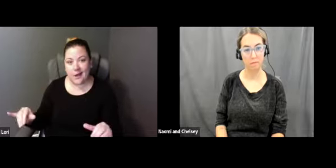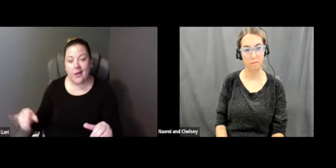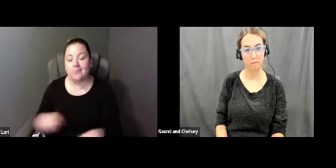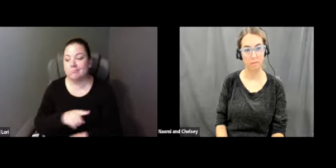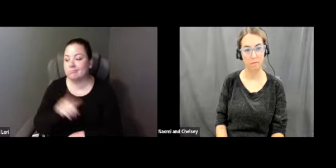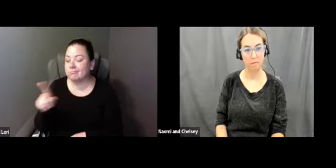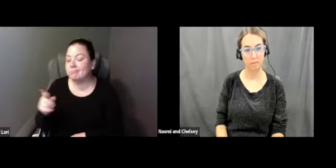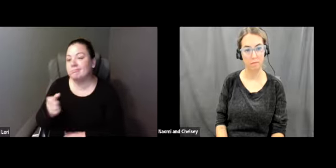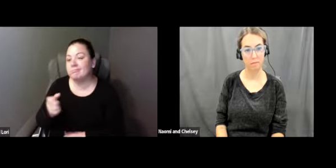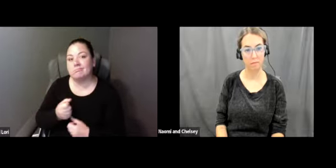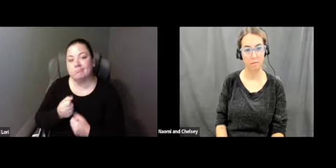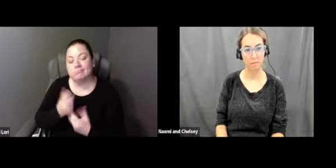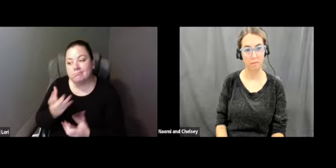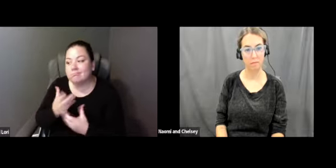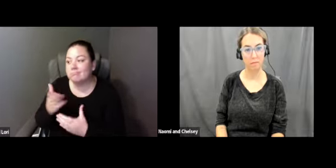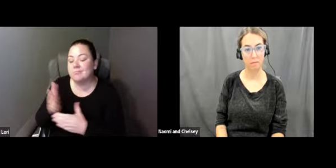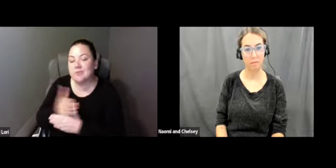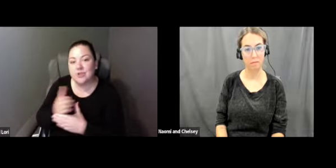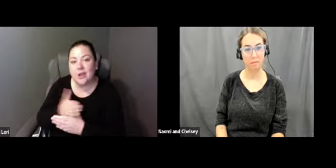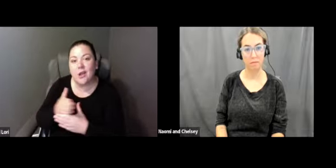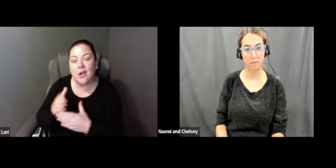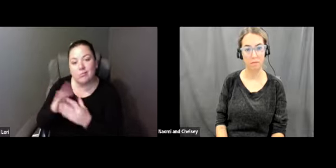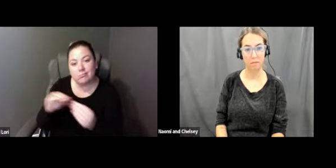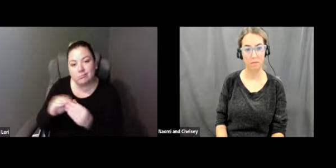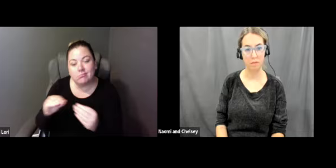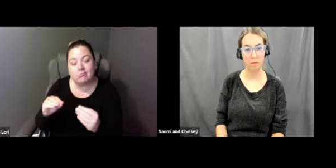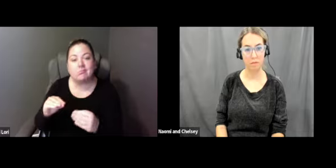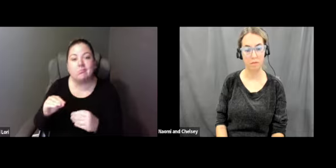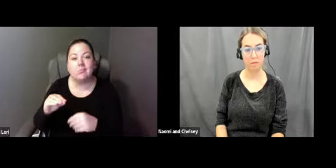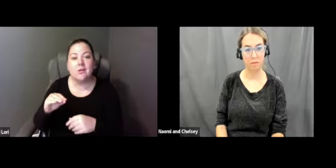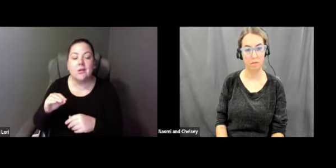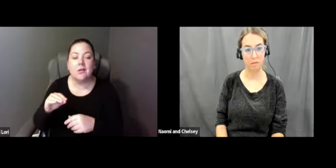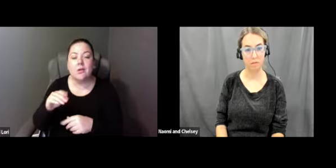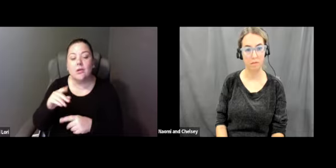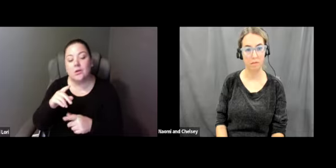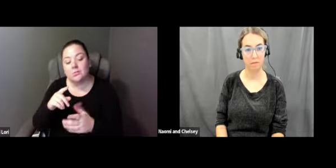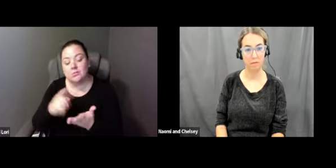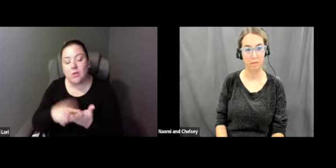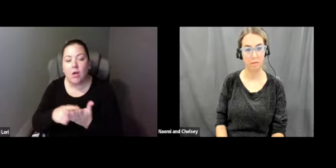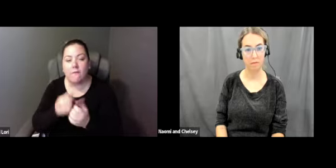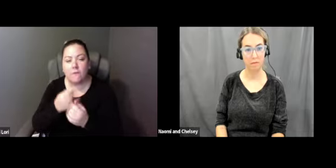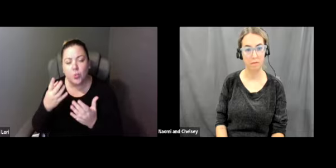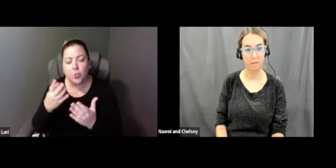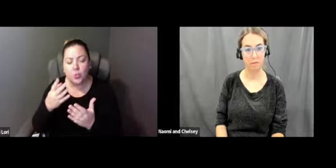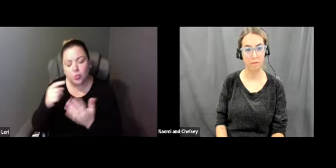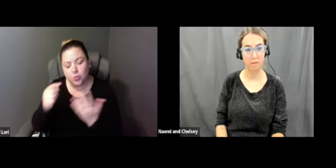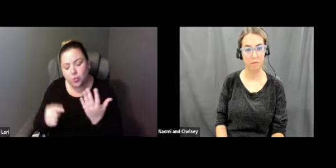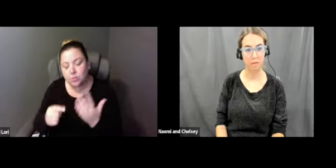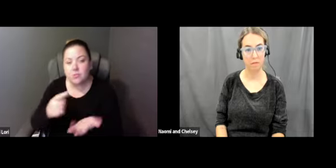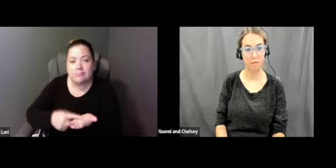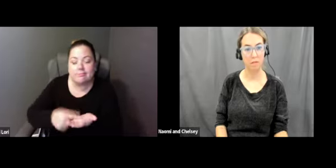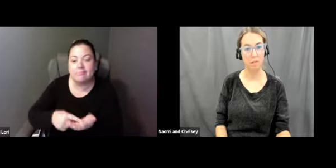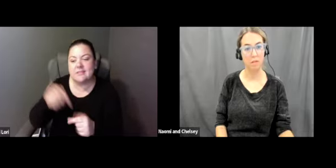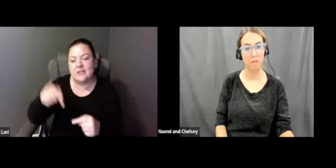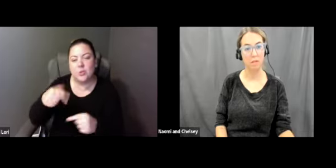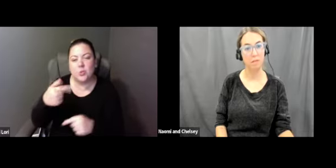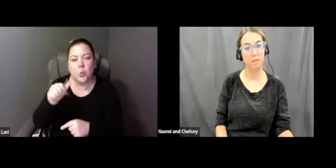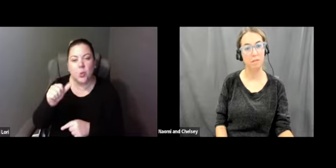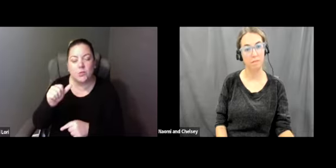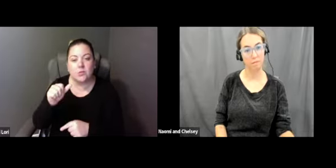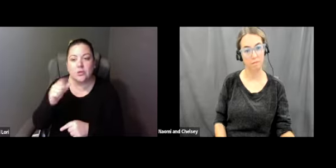government races that were happening down here in Georgia. And the deaf gentleman was finger spelling the